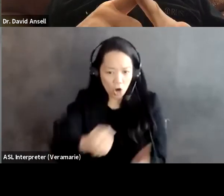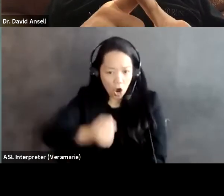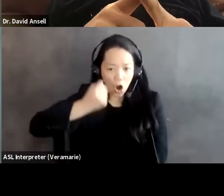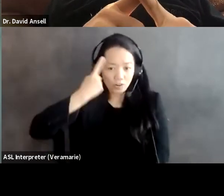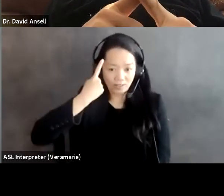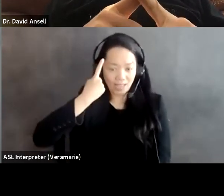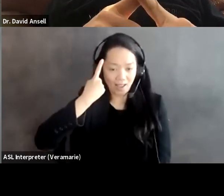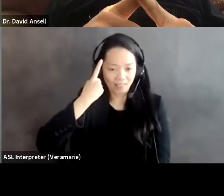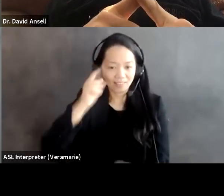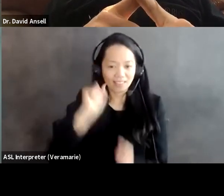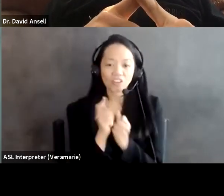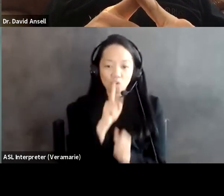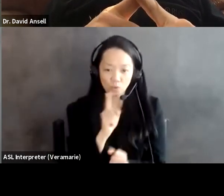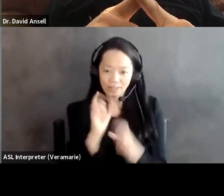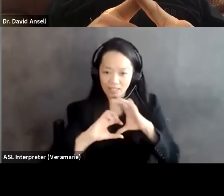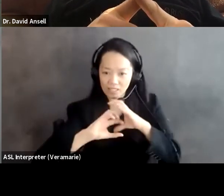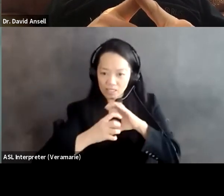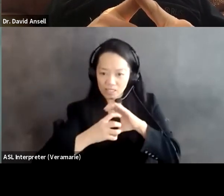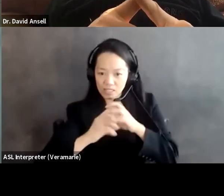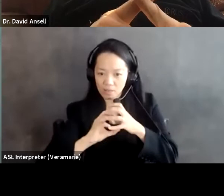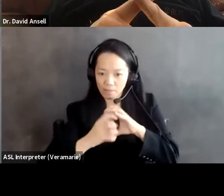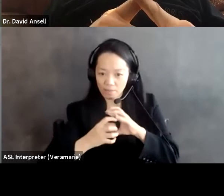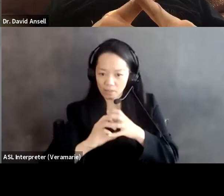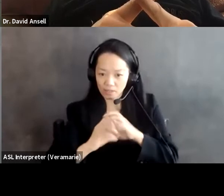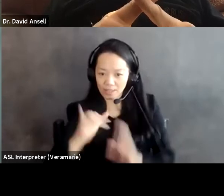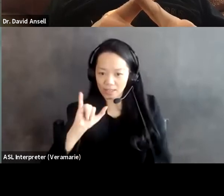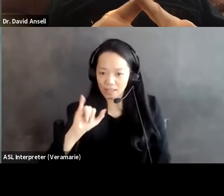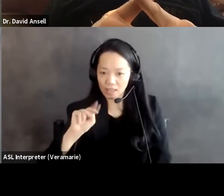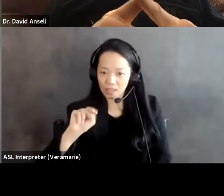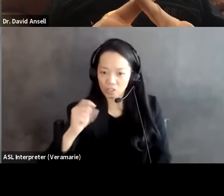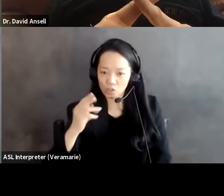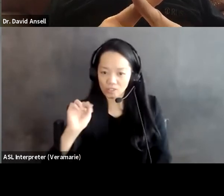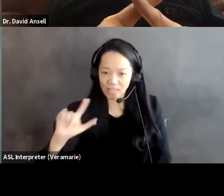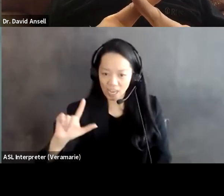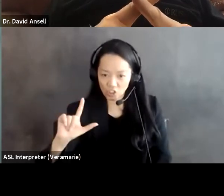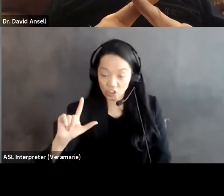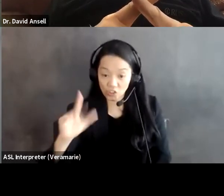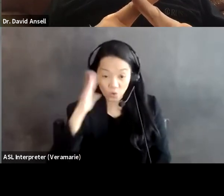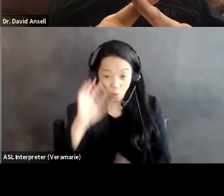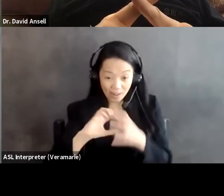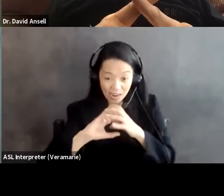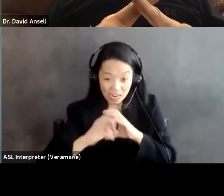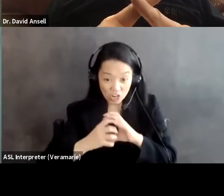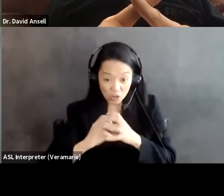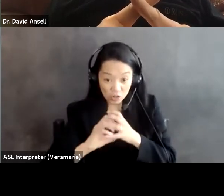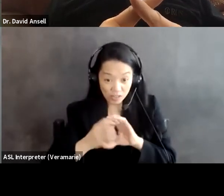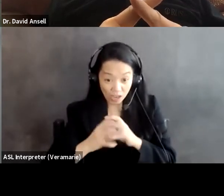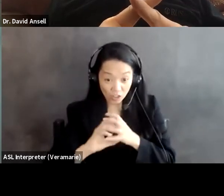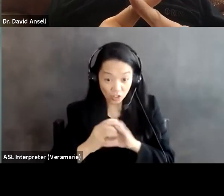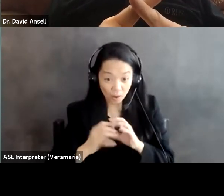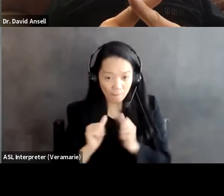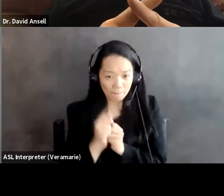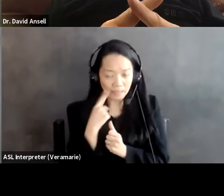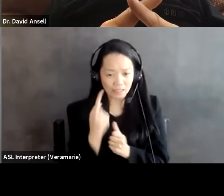are intersectional, that you can't, and because they're intersectional, there's a degree